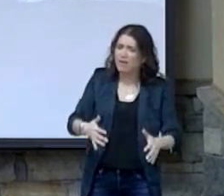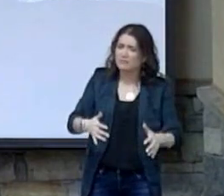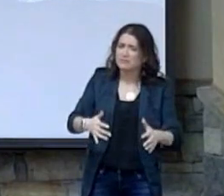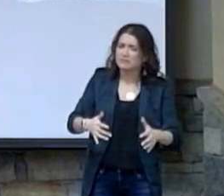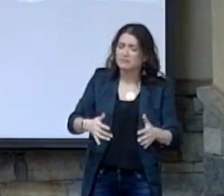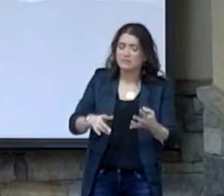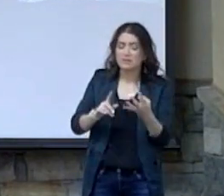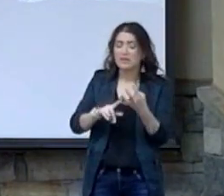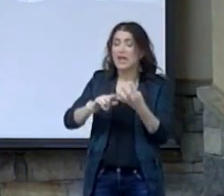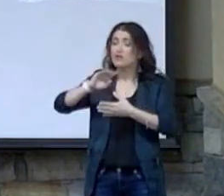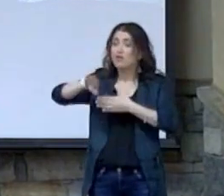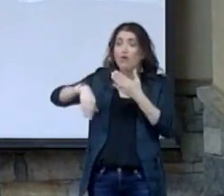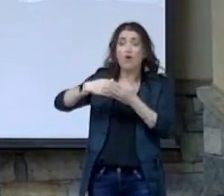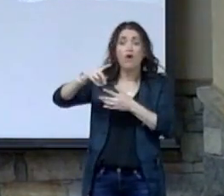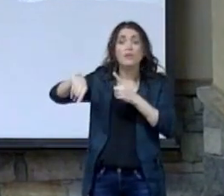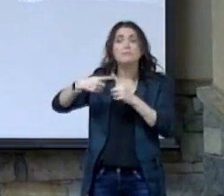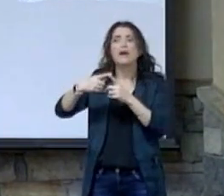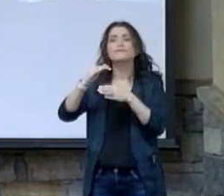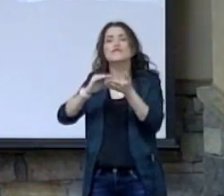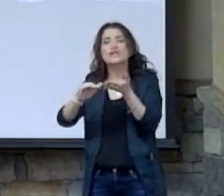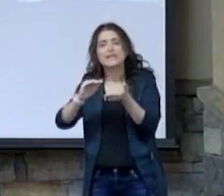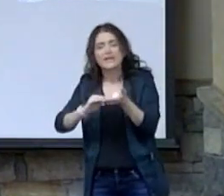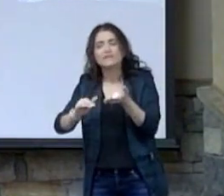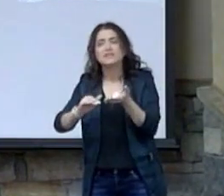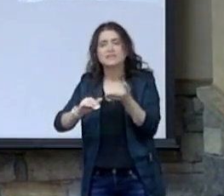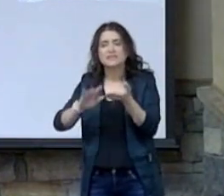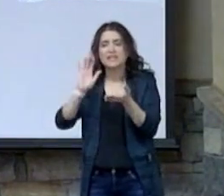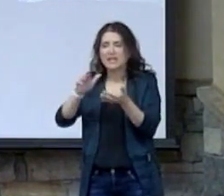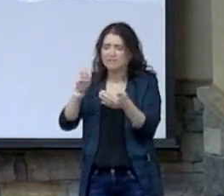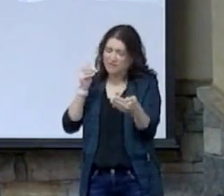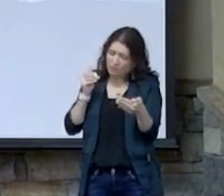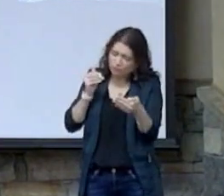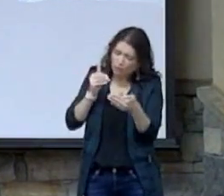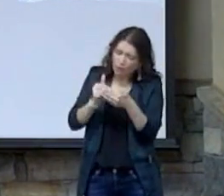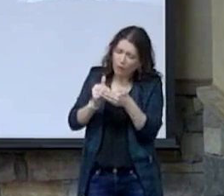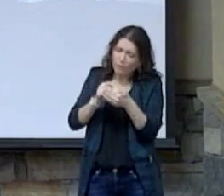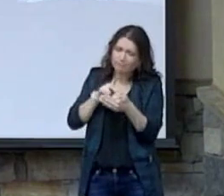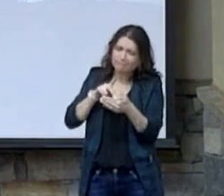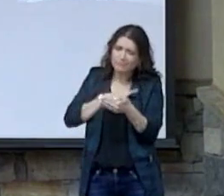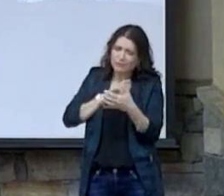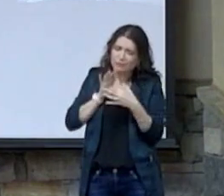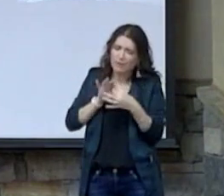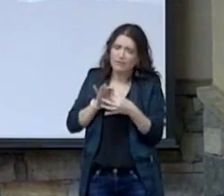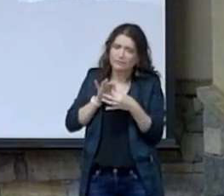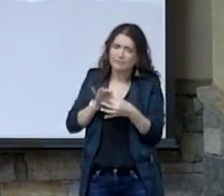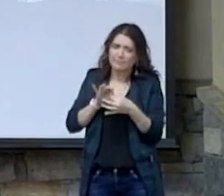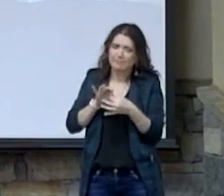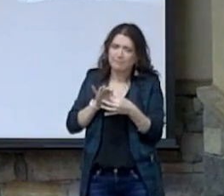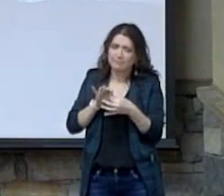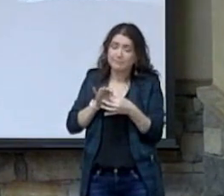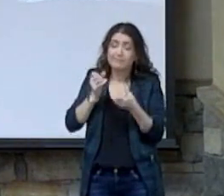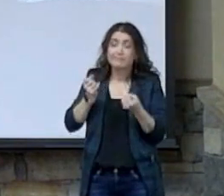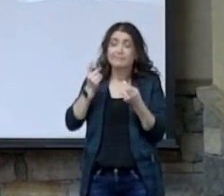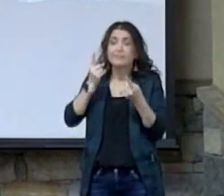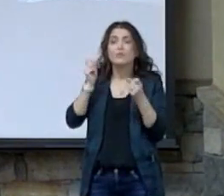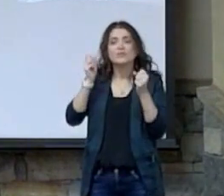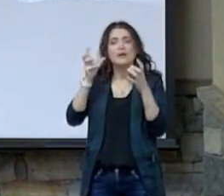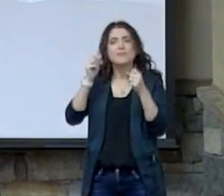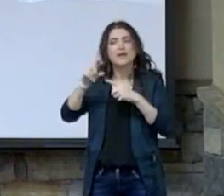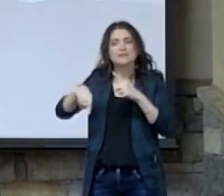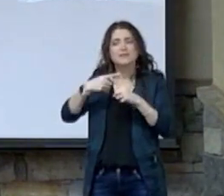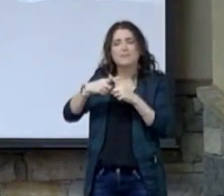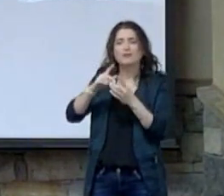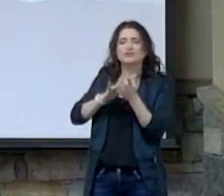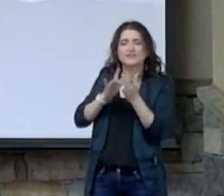all about forgiveness, even in those close personal relationships. But you see, here's what's amazing about